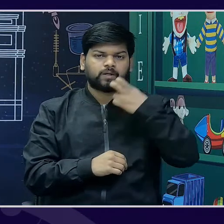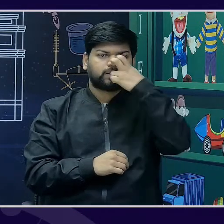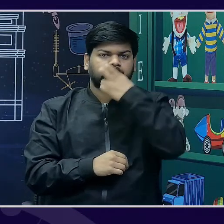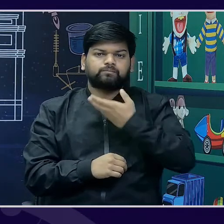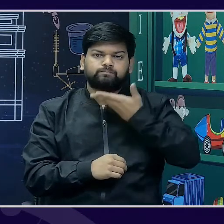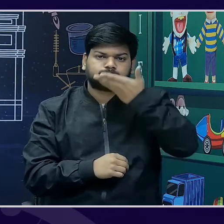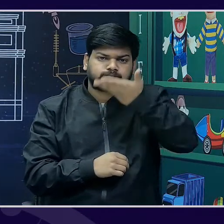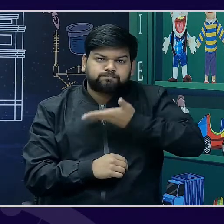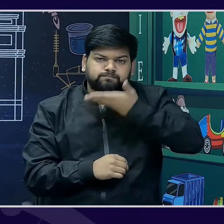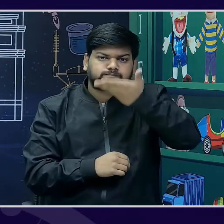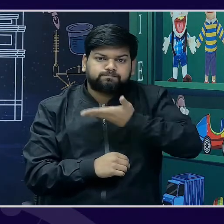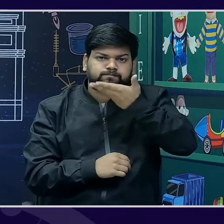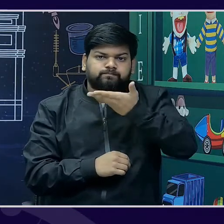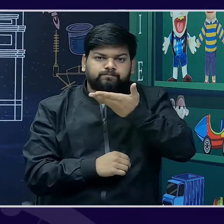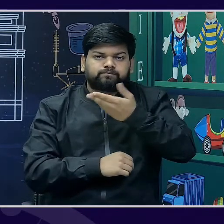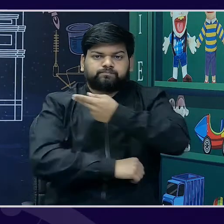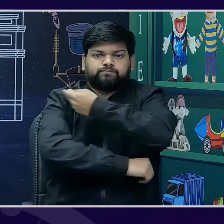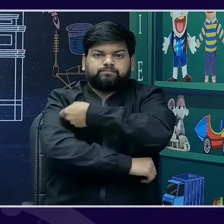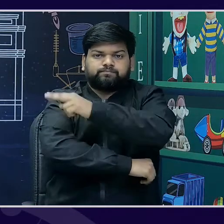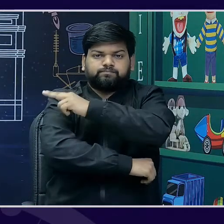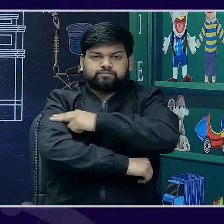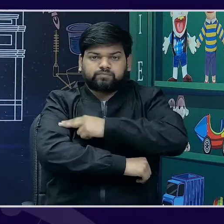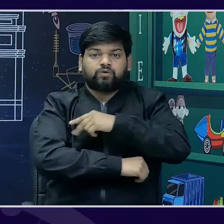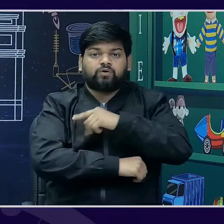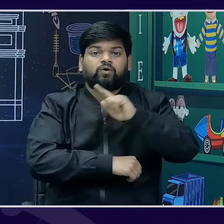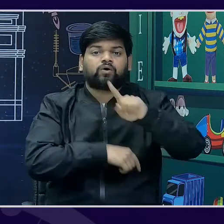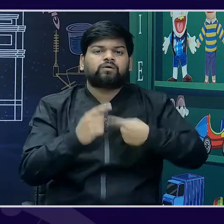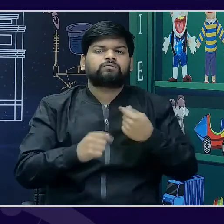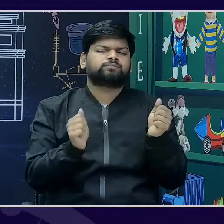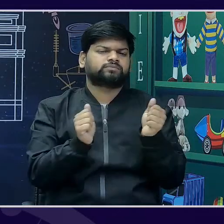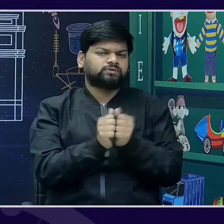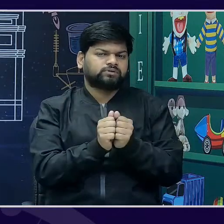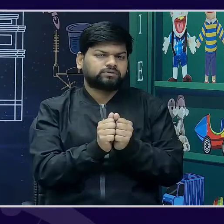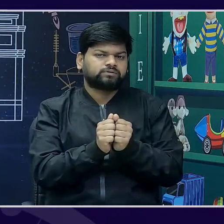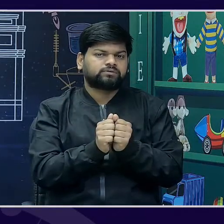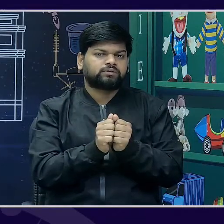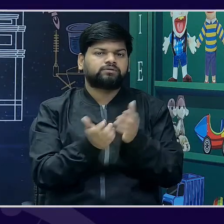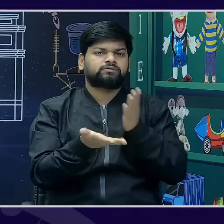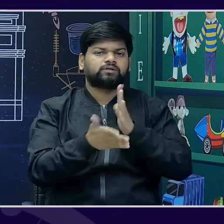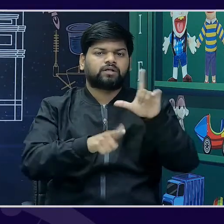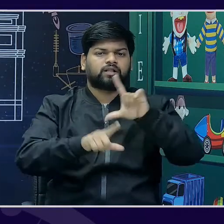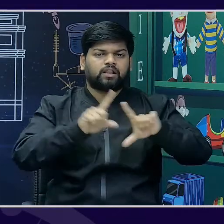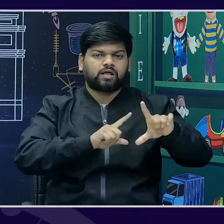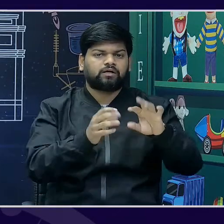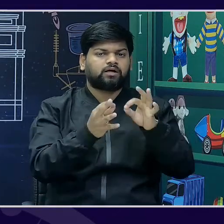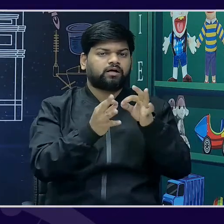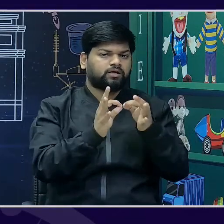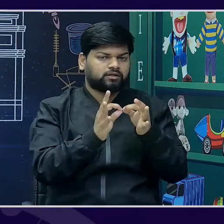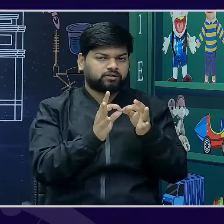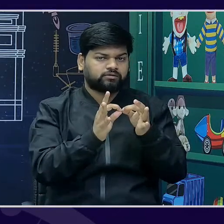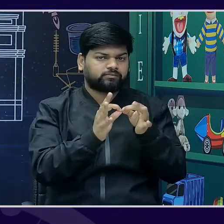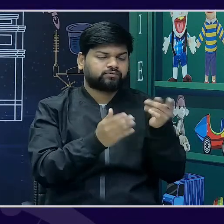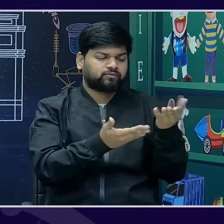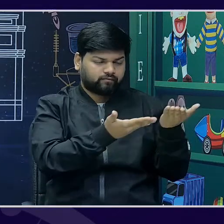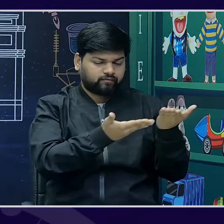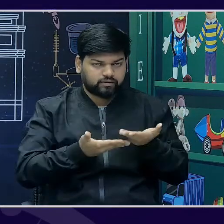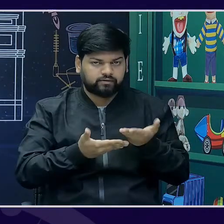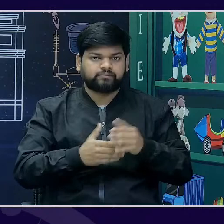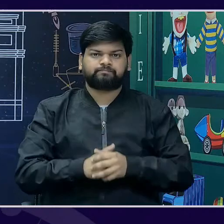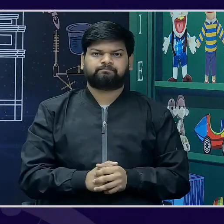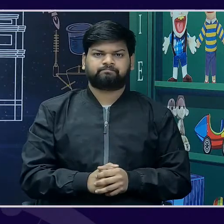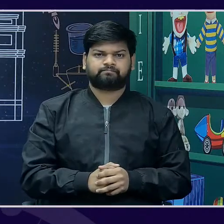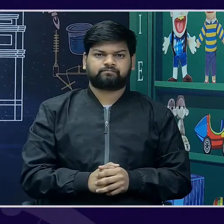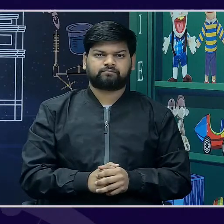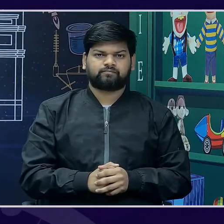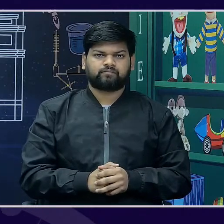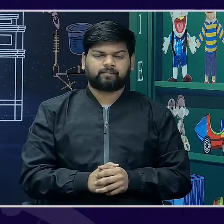shared by our sign language interpreter, Mr. Nirbhay Kumar Mal. Namaskar. We welcome you as well. And Nirbhay ji will be